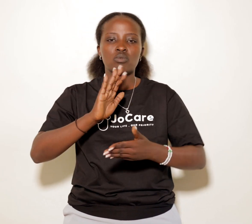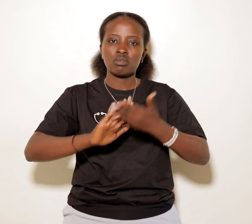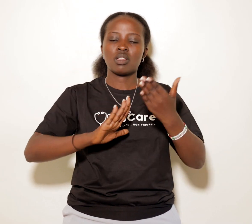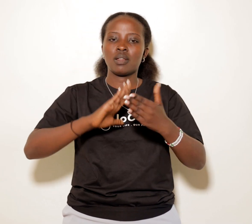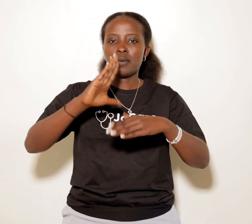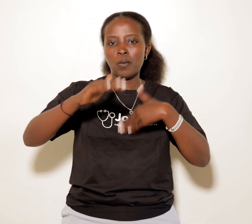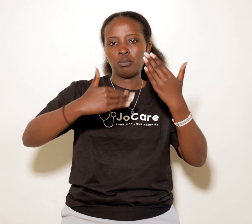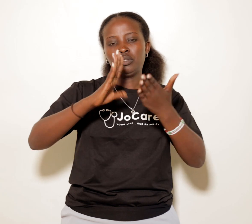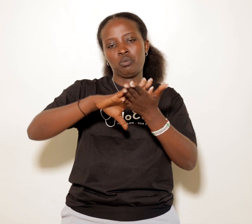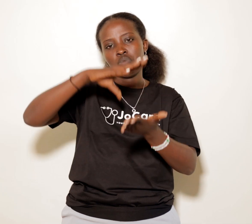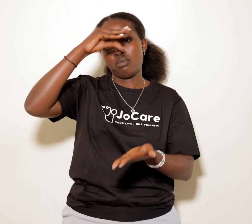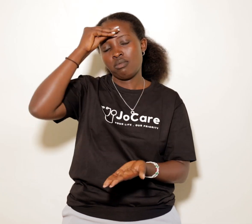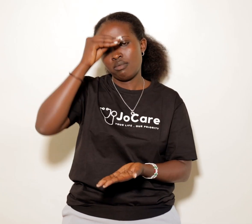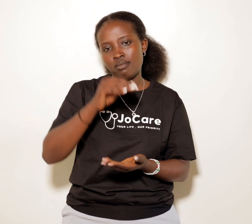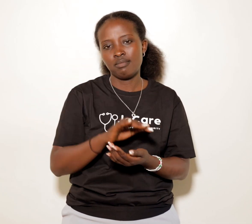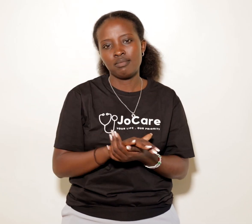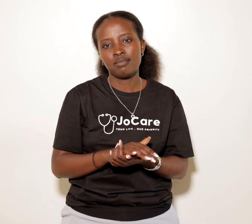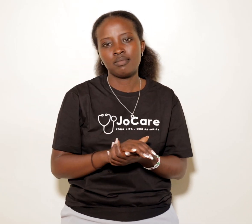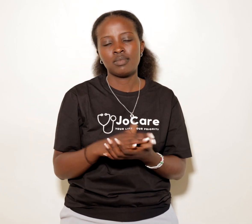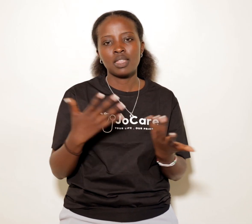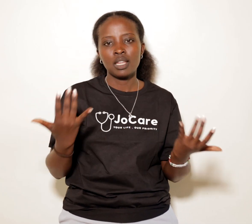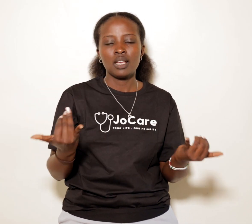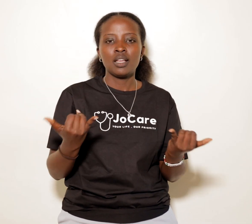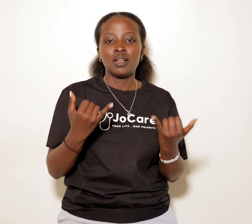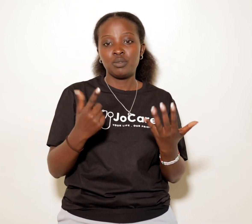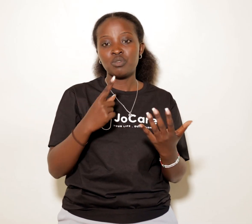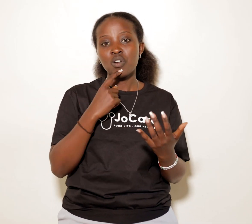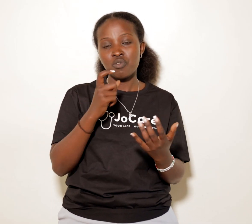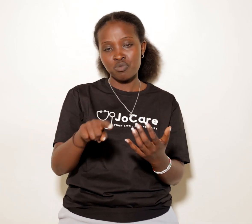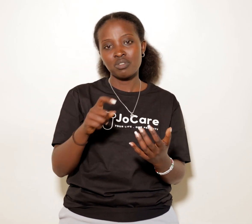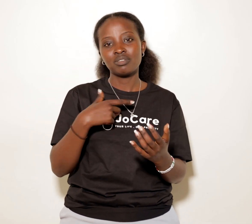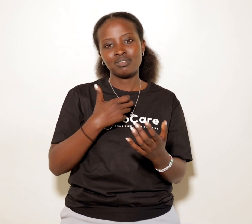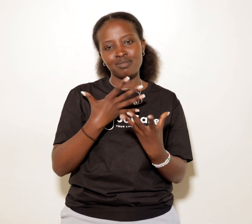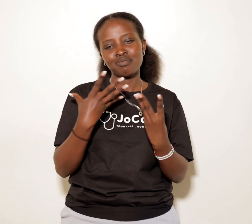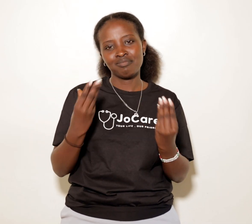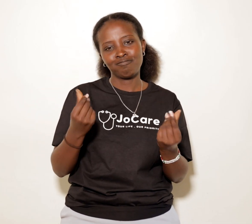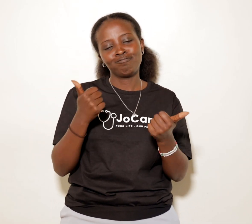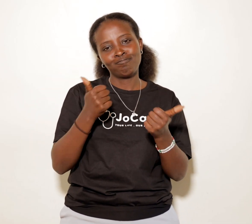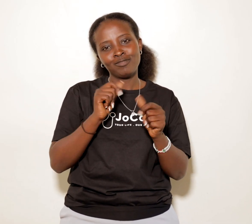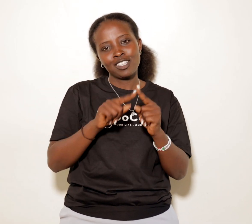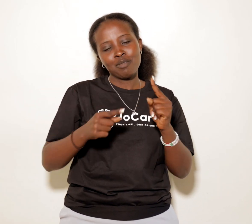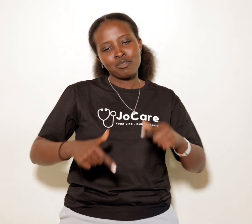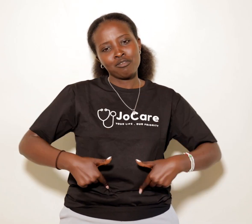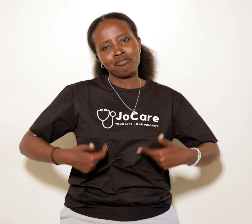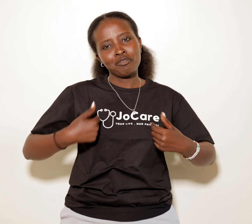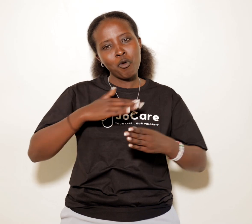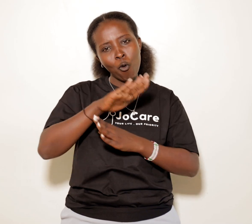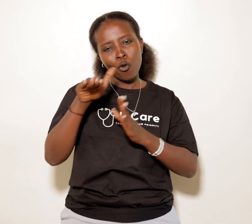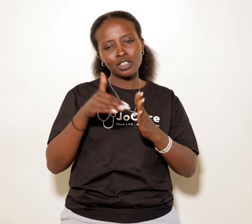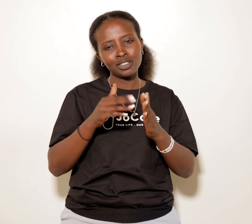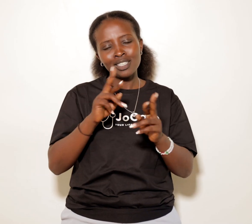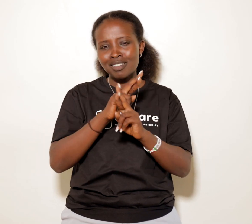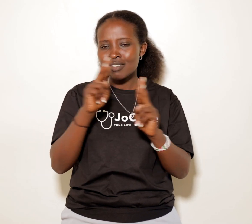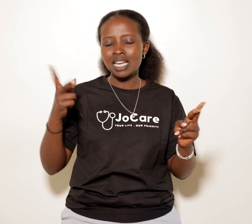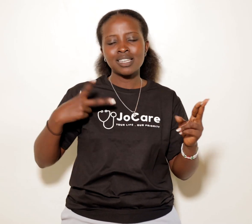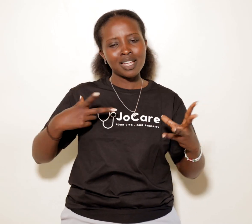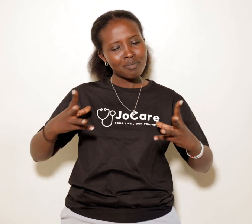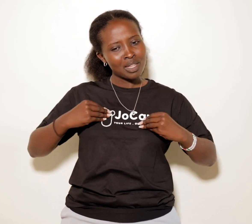Wow. So let them be there. Let them decide themselves. Yeah, let them have their own decisions. And